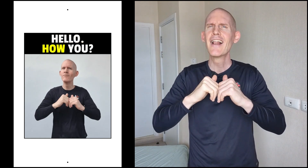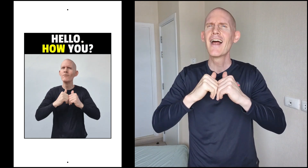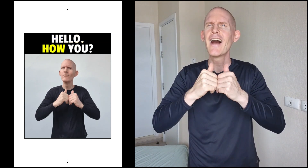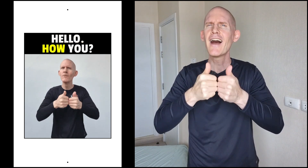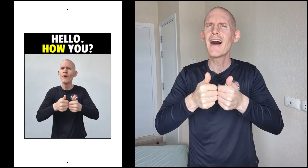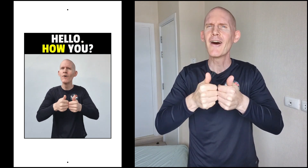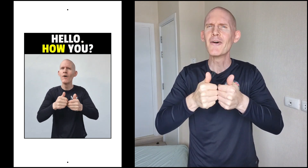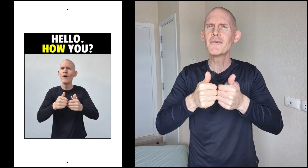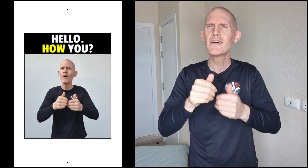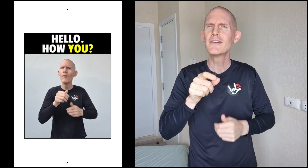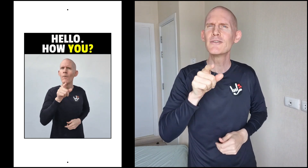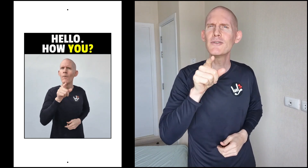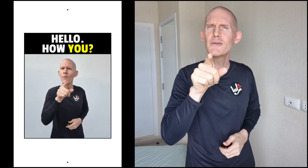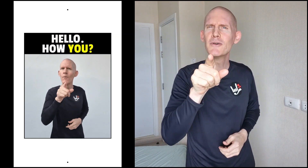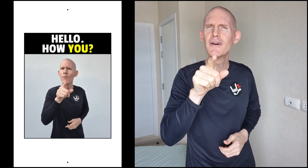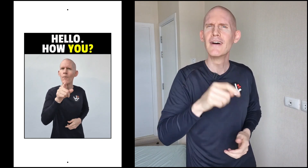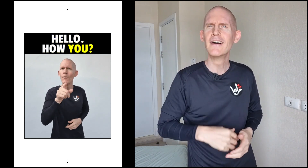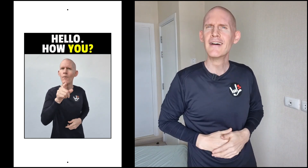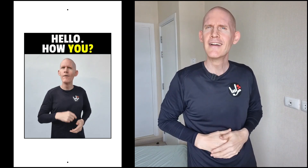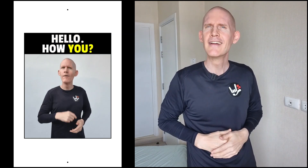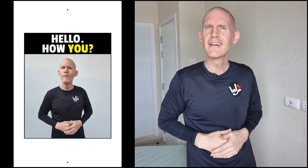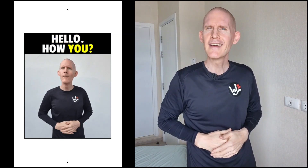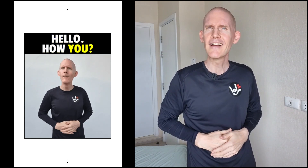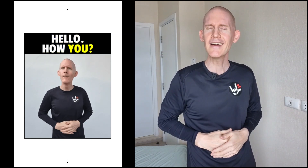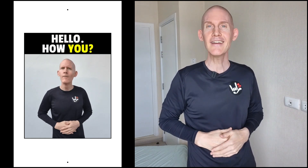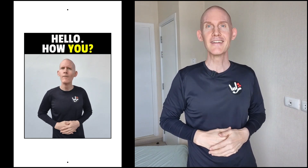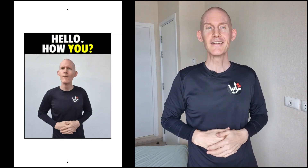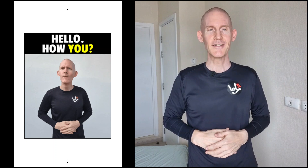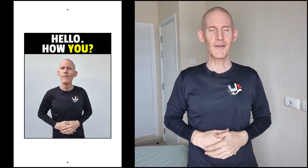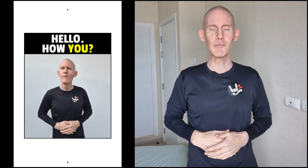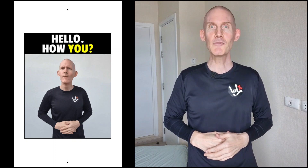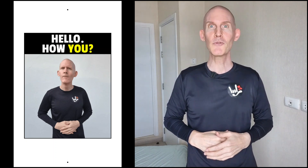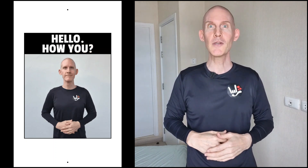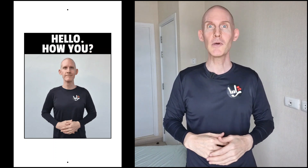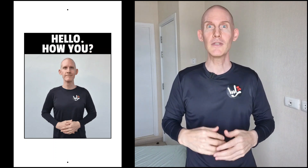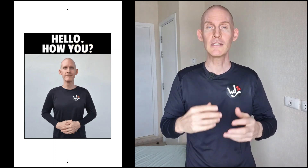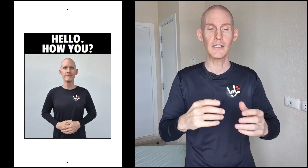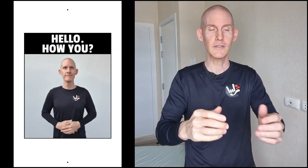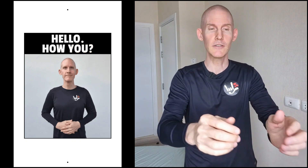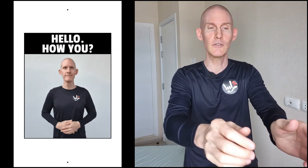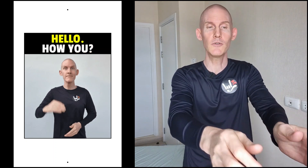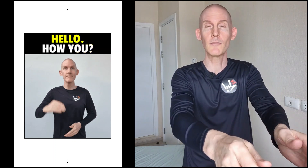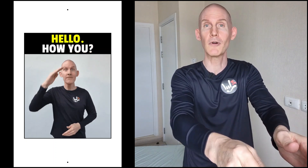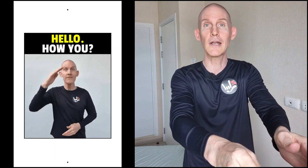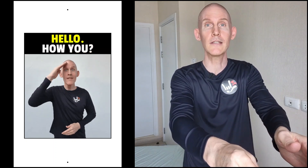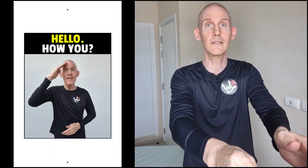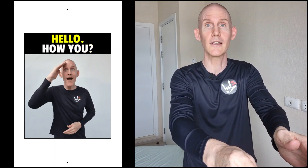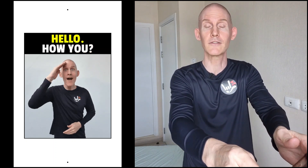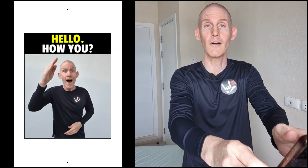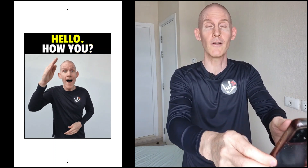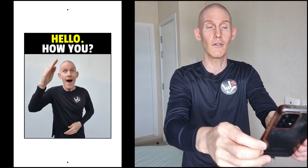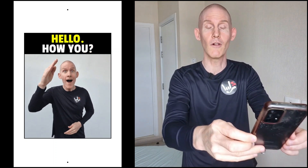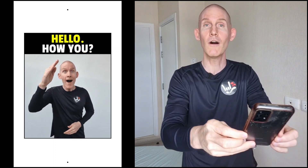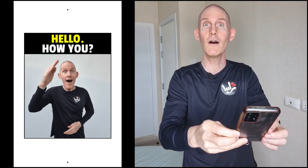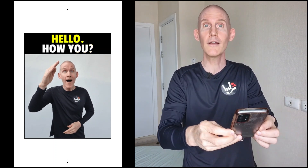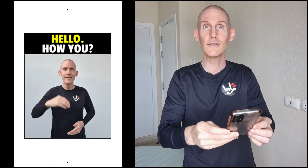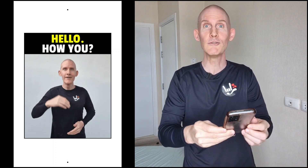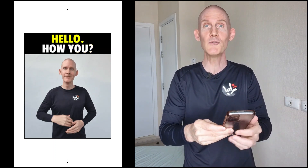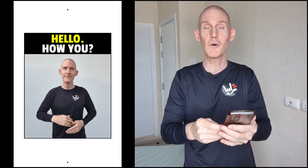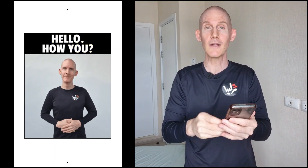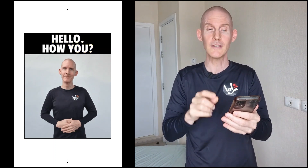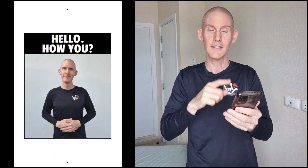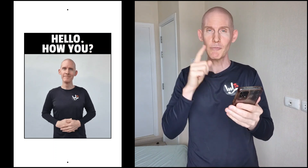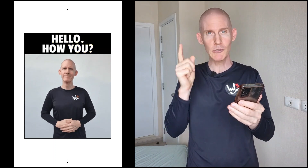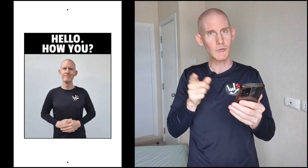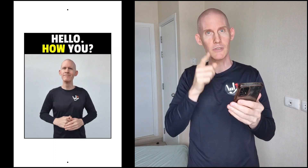How you? Now the beautiful thing about these lessons is you can practice as long as